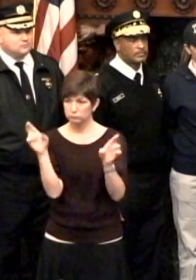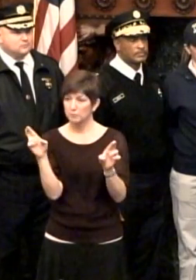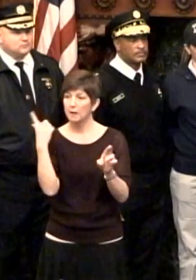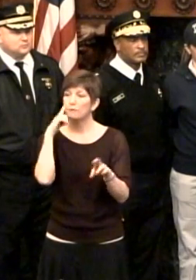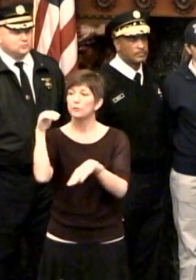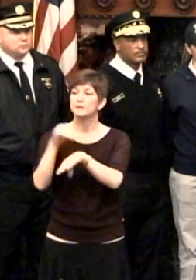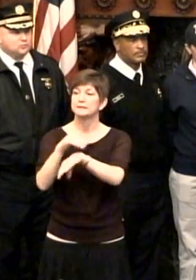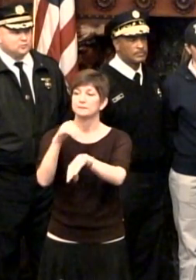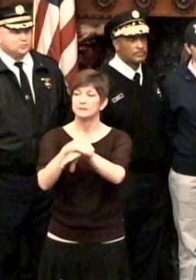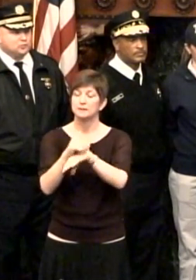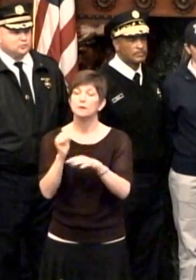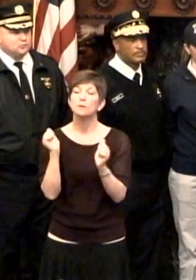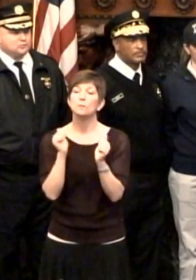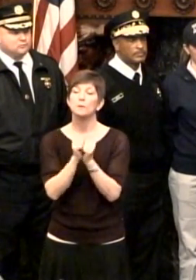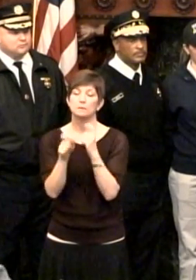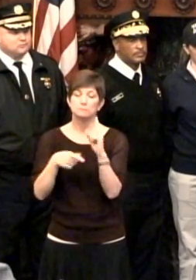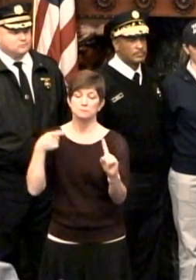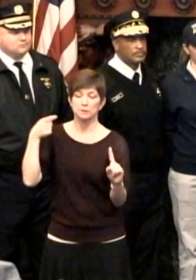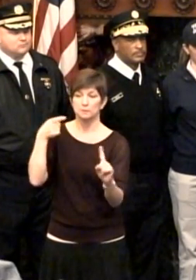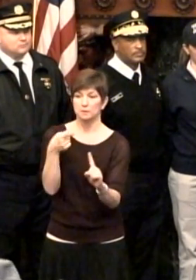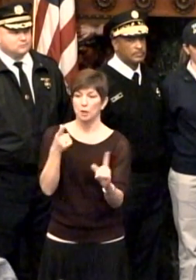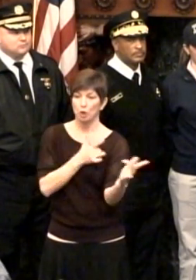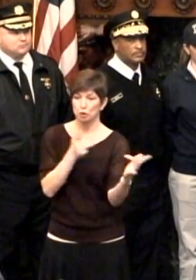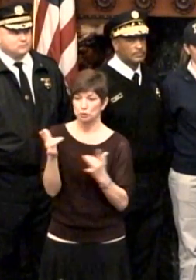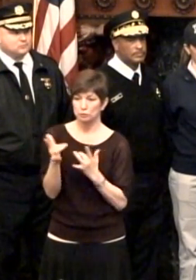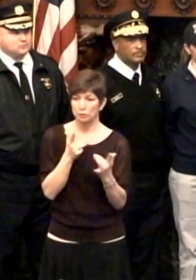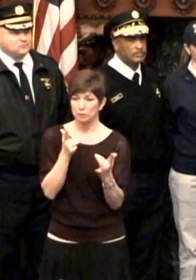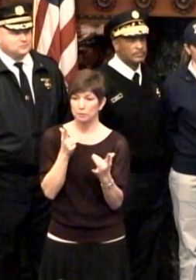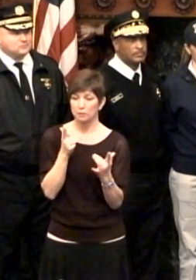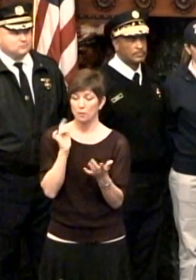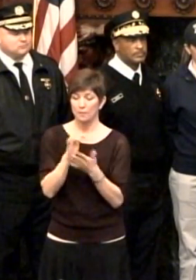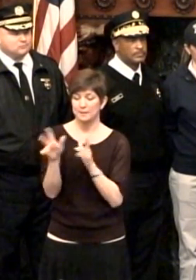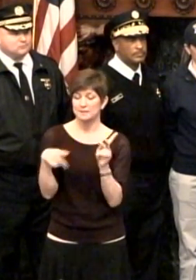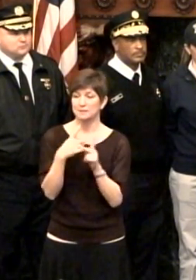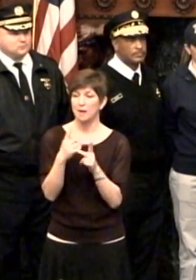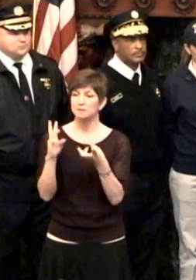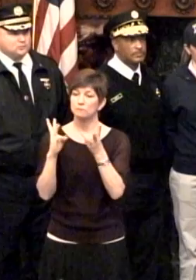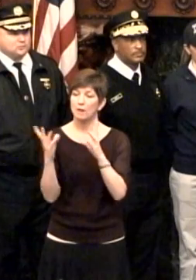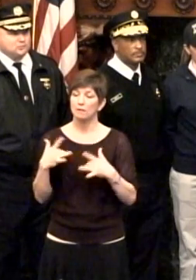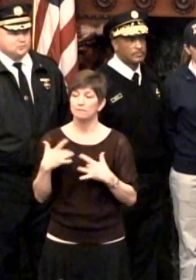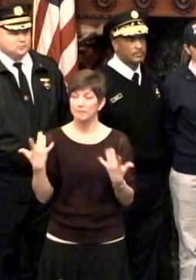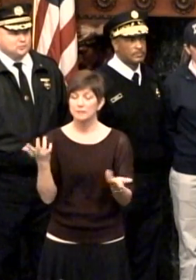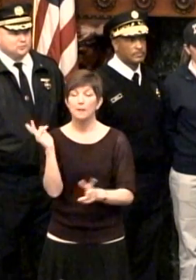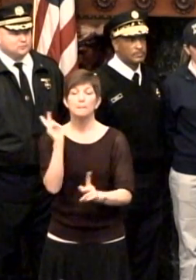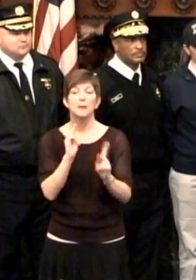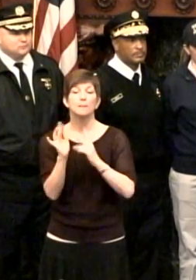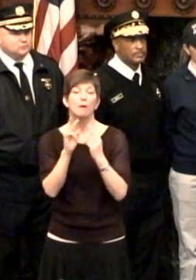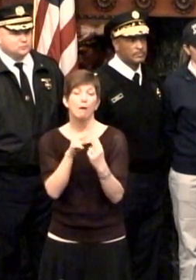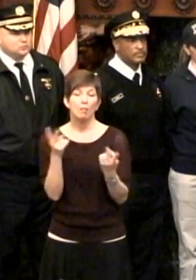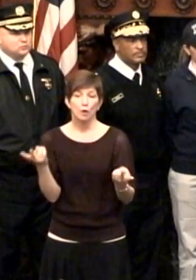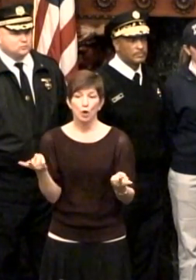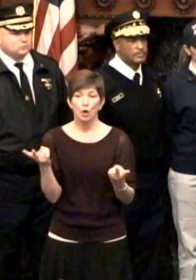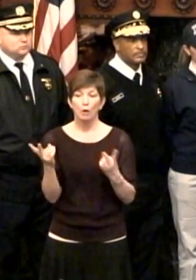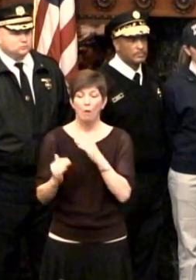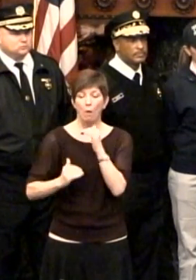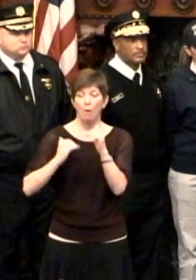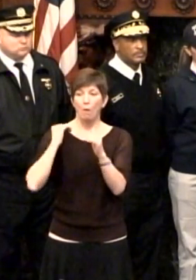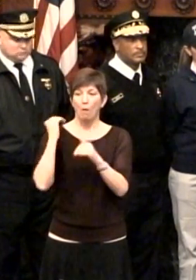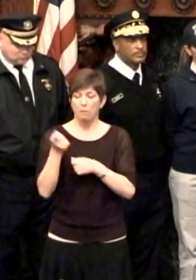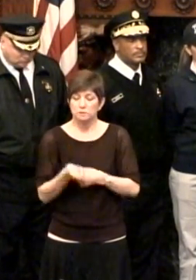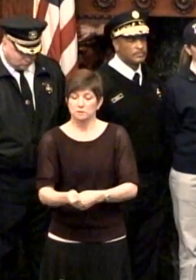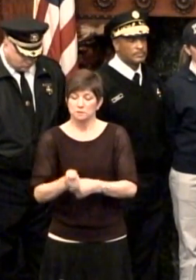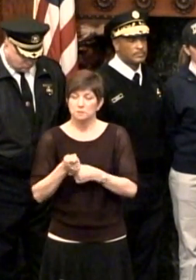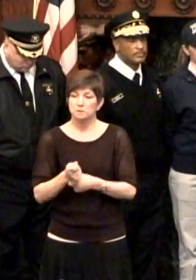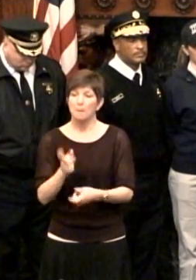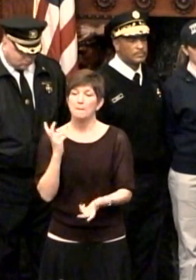this evening with a particular concern with these kinds of weather events, folks either overexerting themselves,